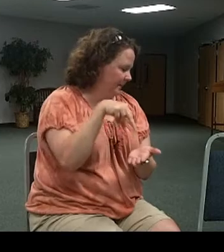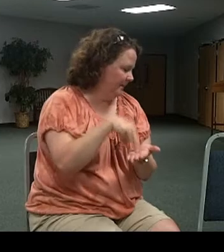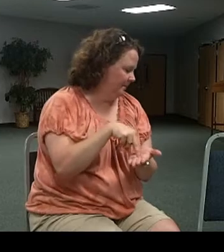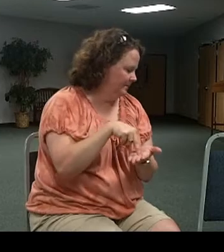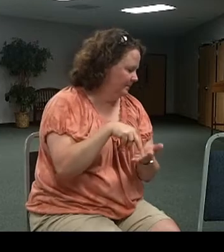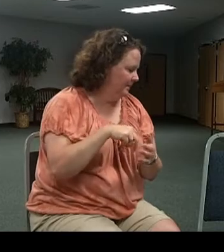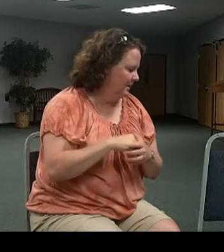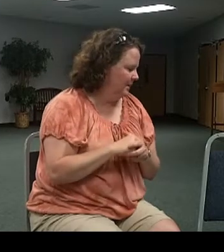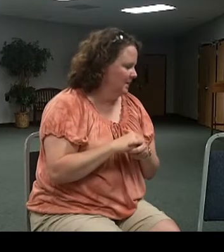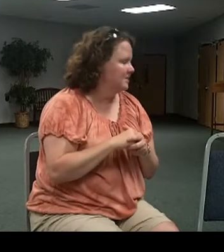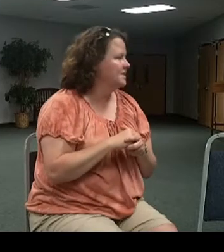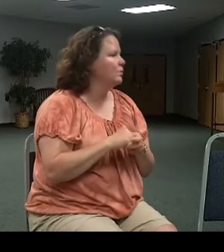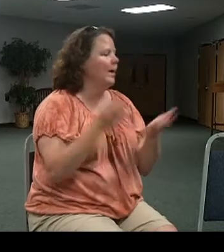Okay. Swim.